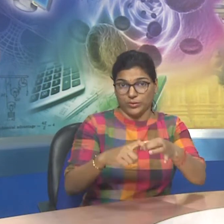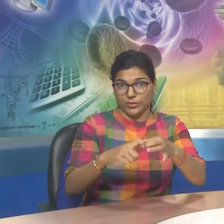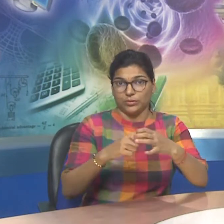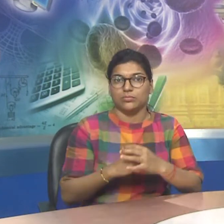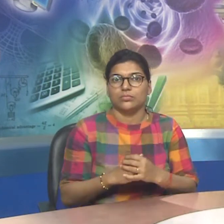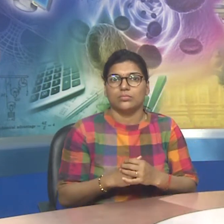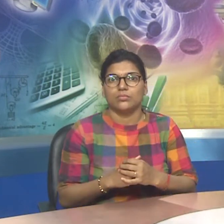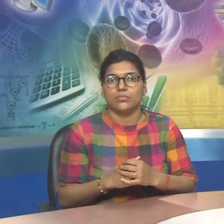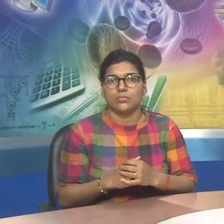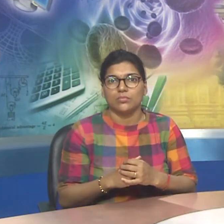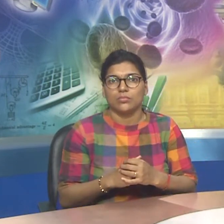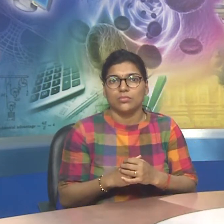Question number 4.